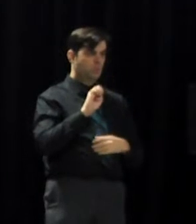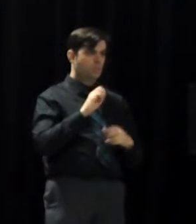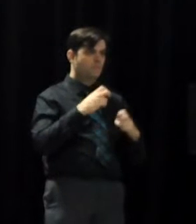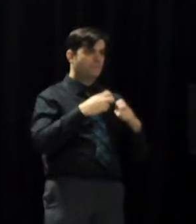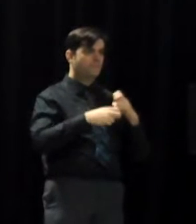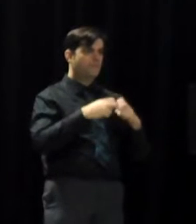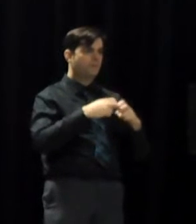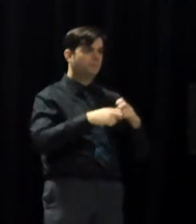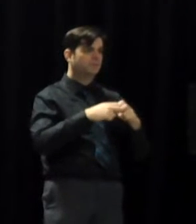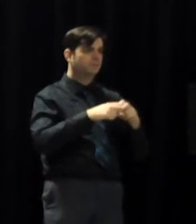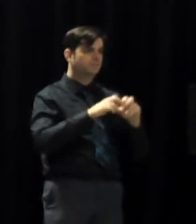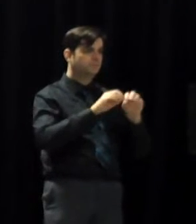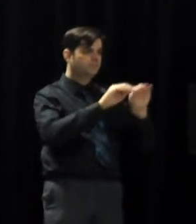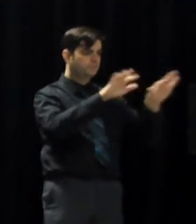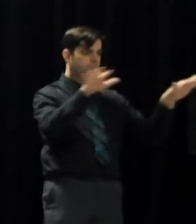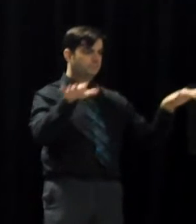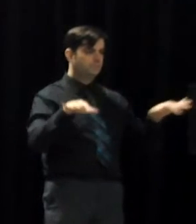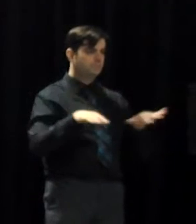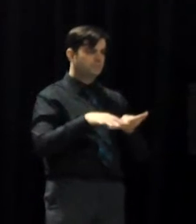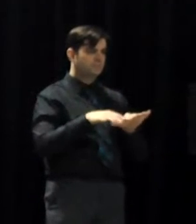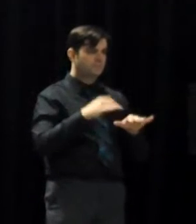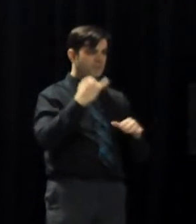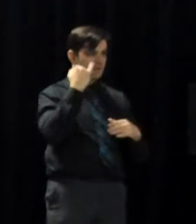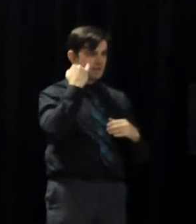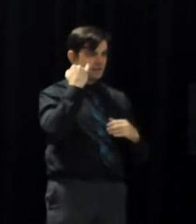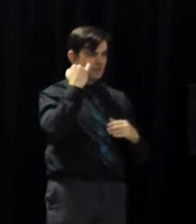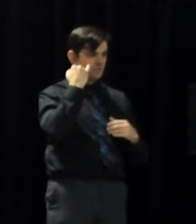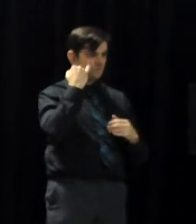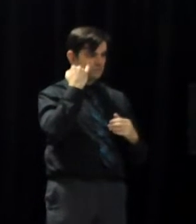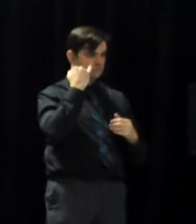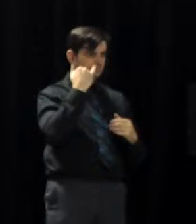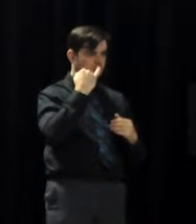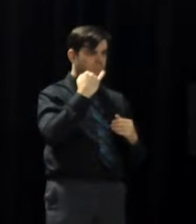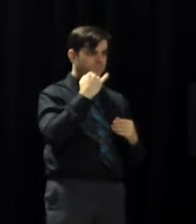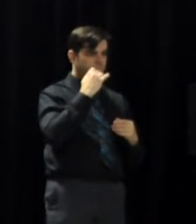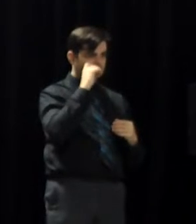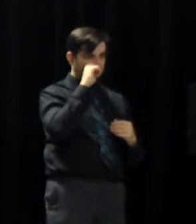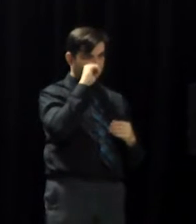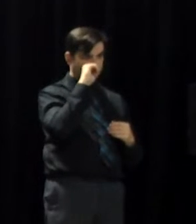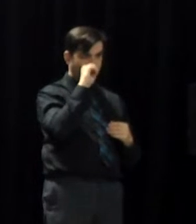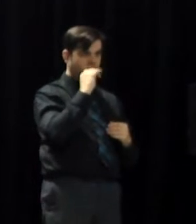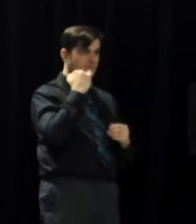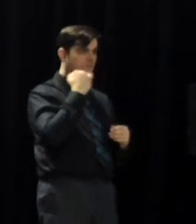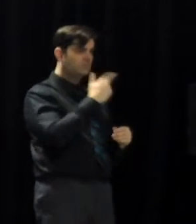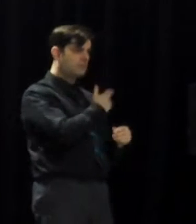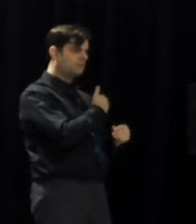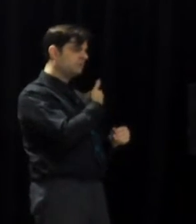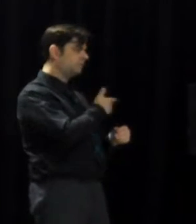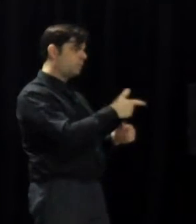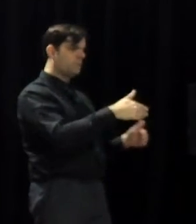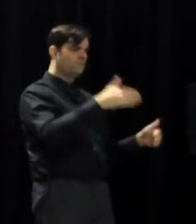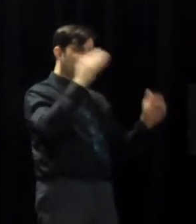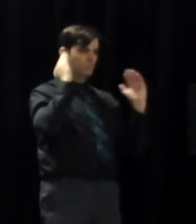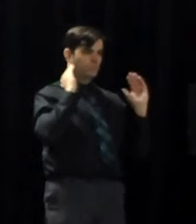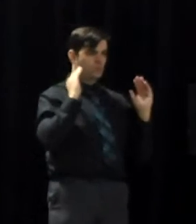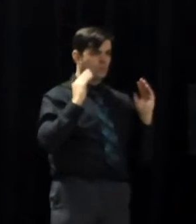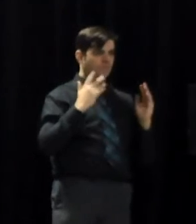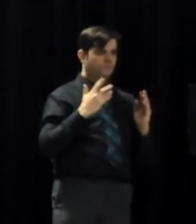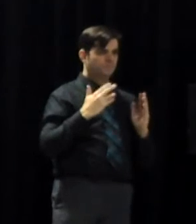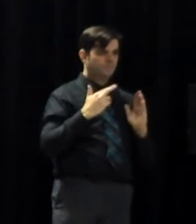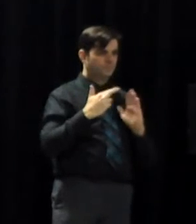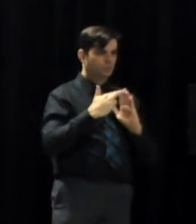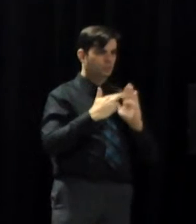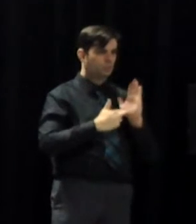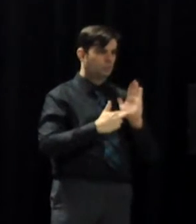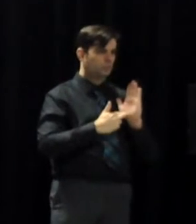If we get to the point where the hospitals are overrun, these regulations would take a long time to have any impact if the community